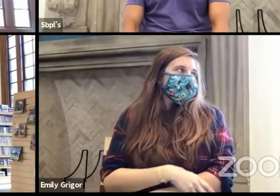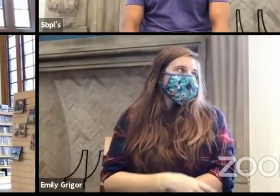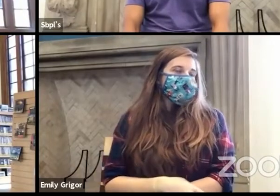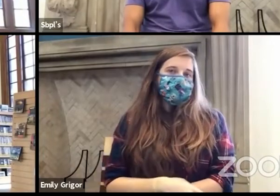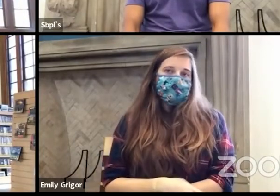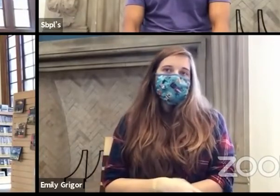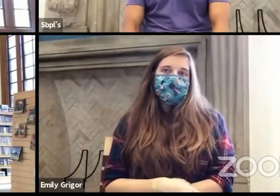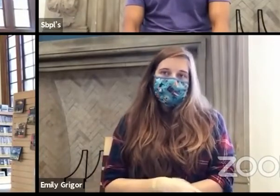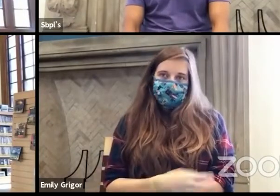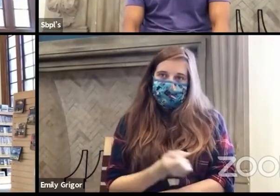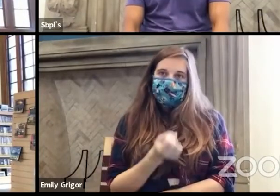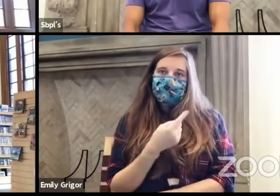You could check our website